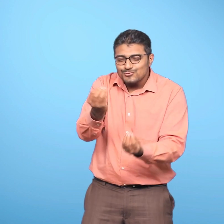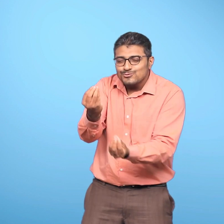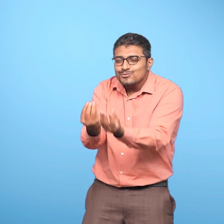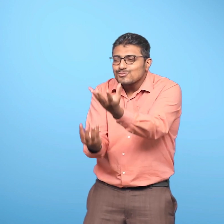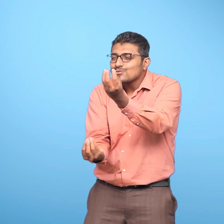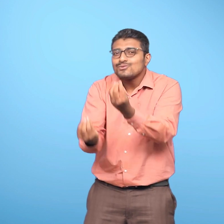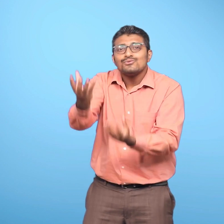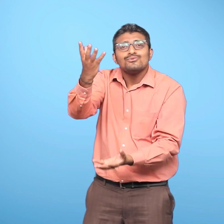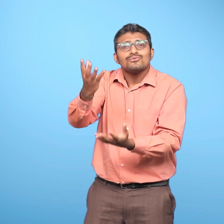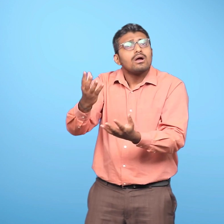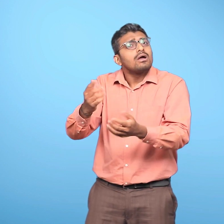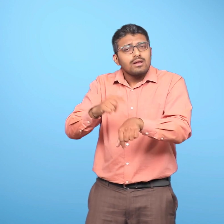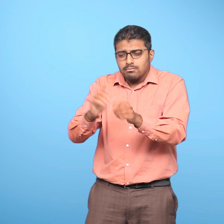from time to time.